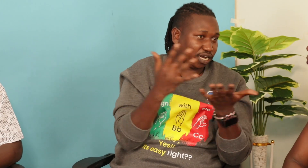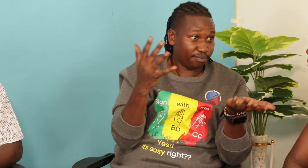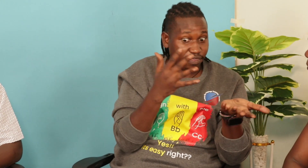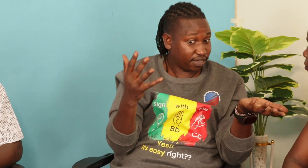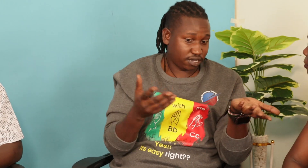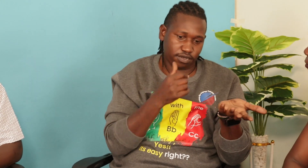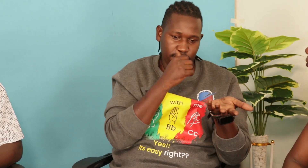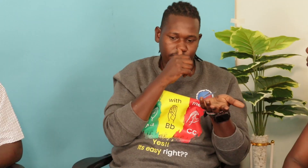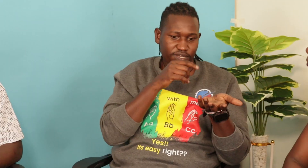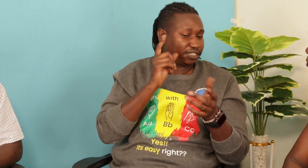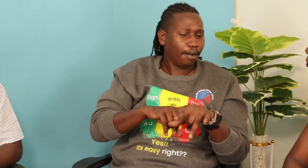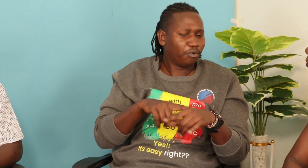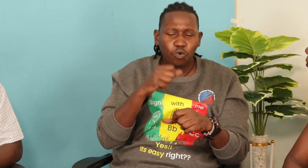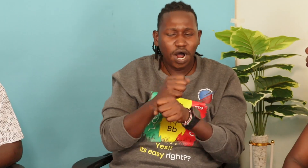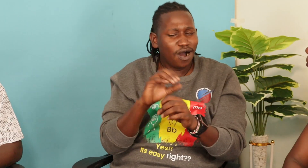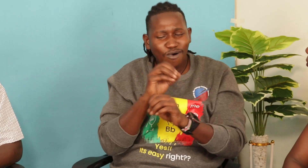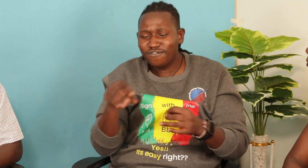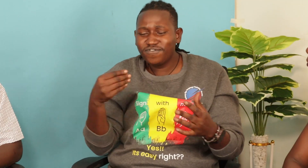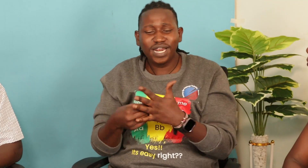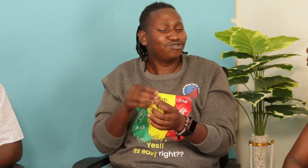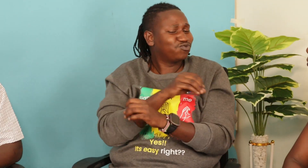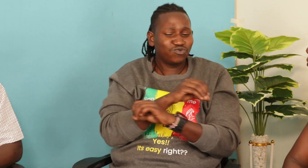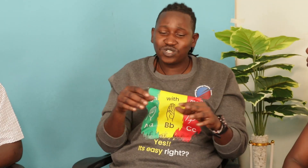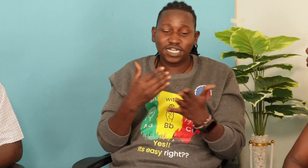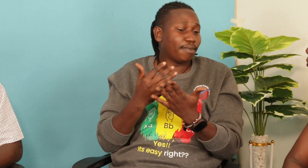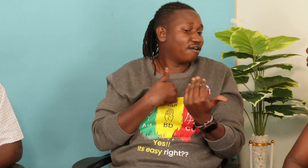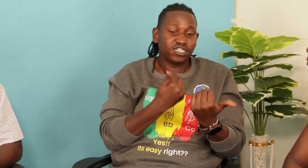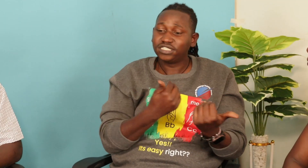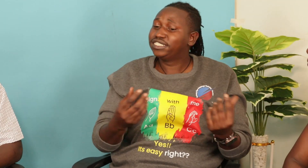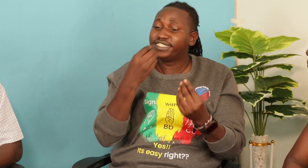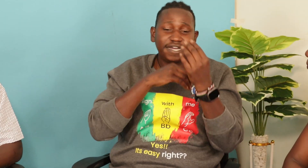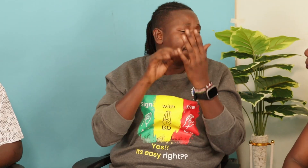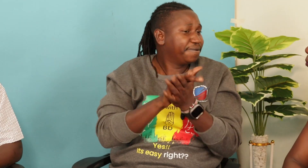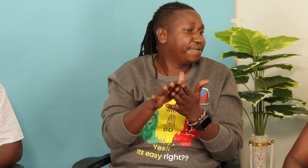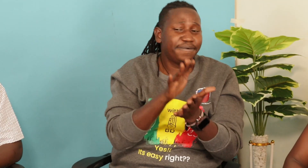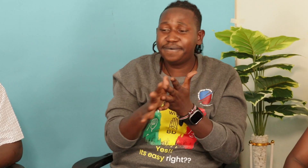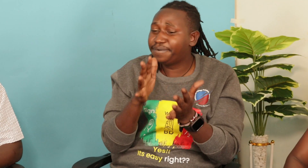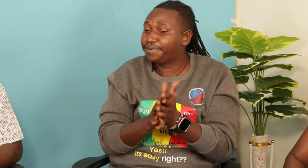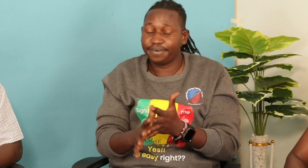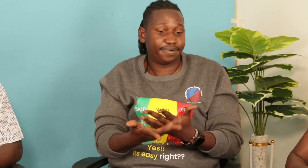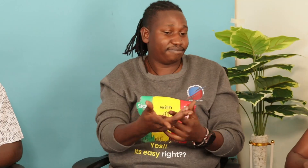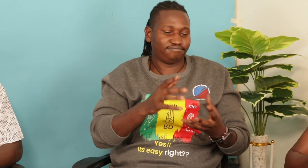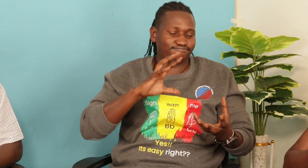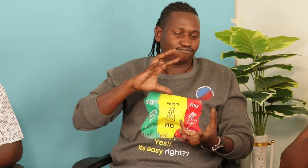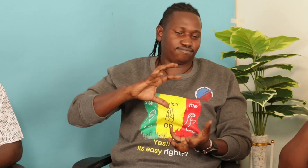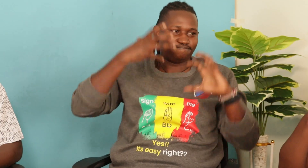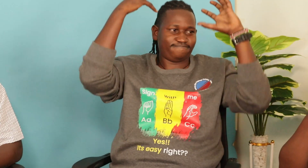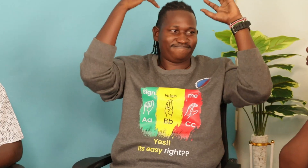people are independent. People are doing things by their own. You find they don't have money. Their children don't have anything to